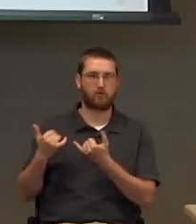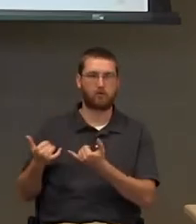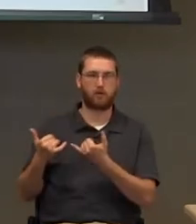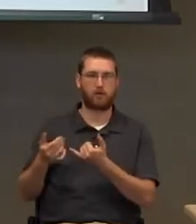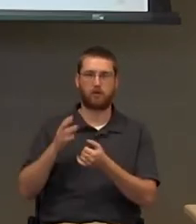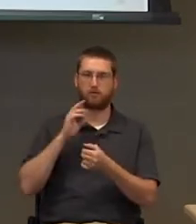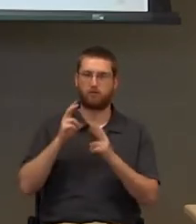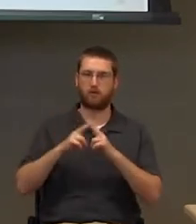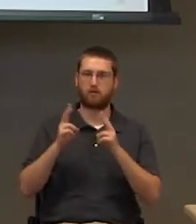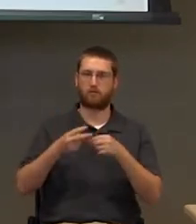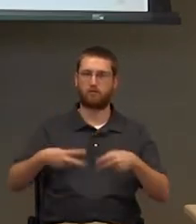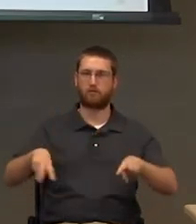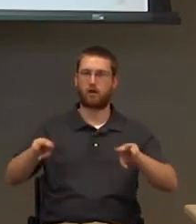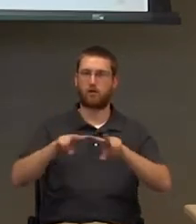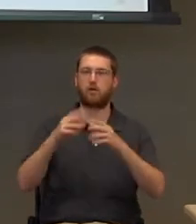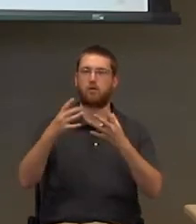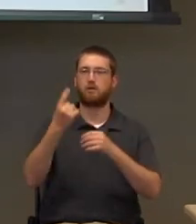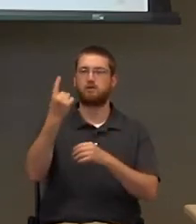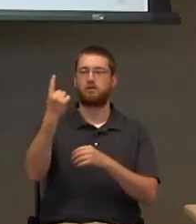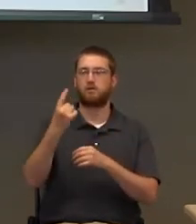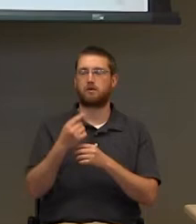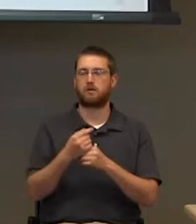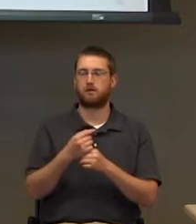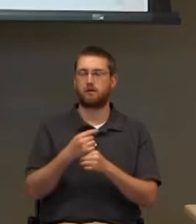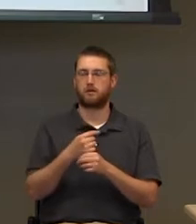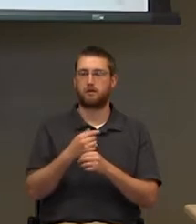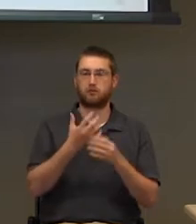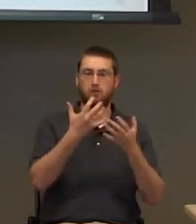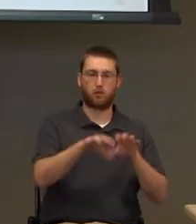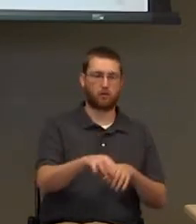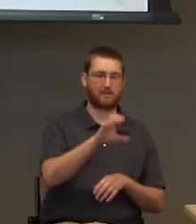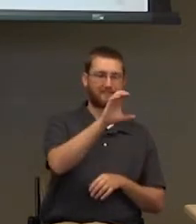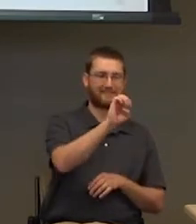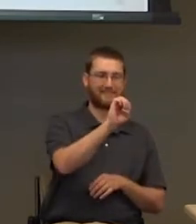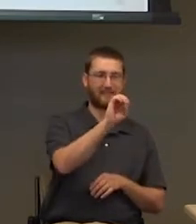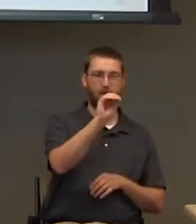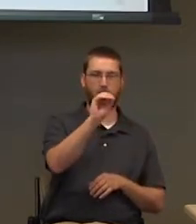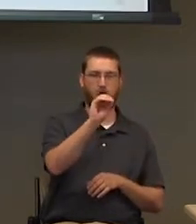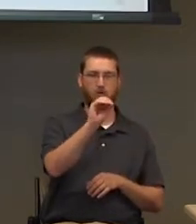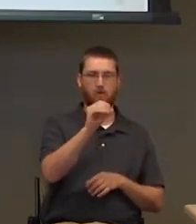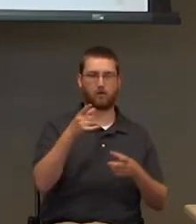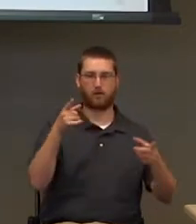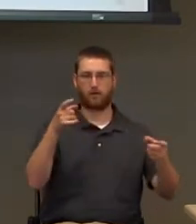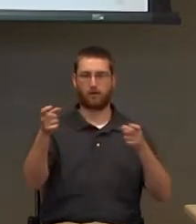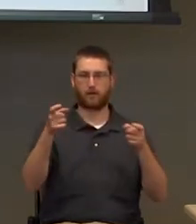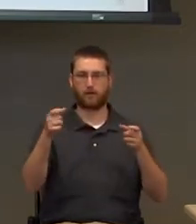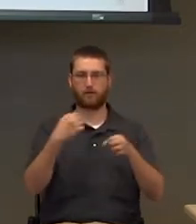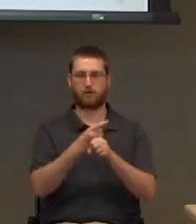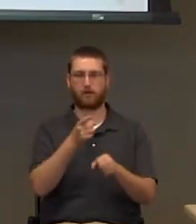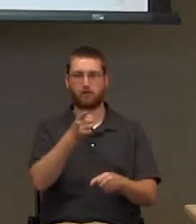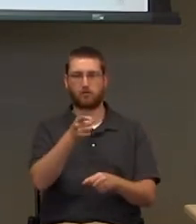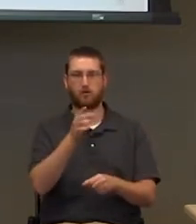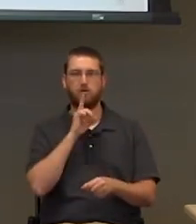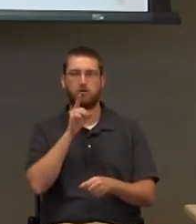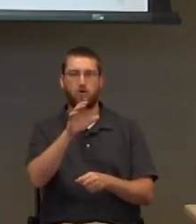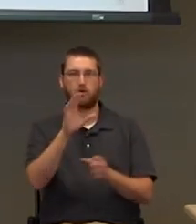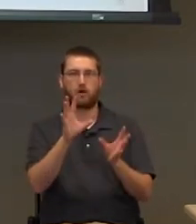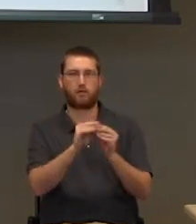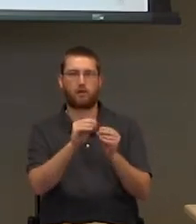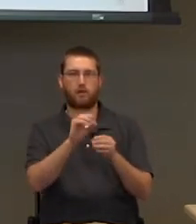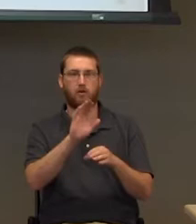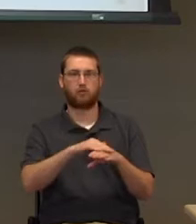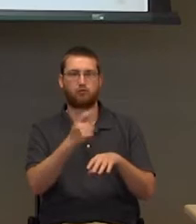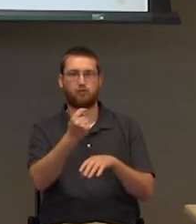going to be valuable because you want someone dealing. You don't want your CEO having to deal with making sure your meeting on Tuesday is in your